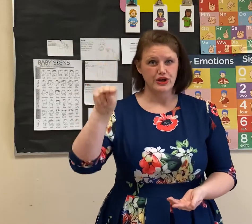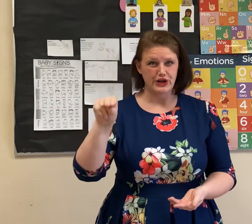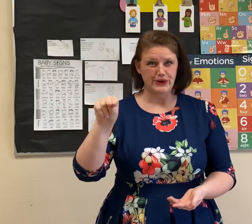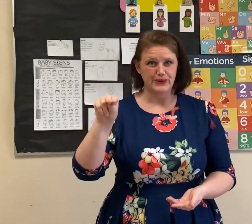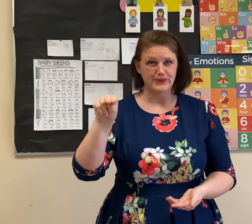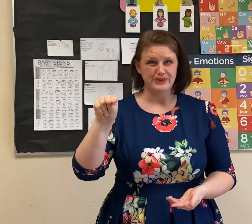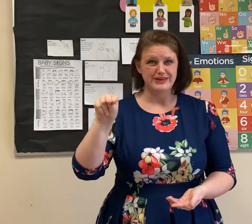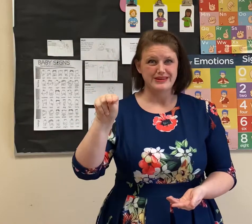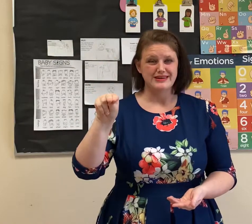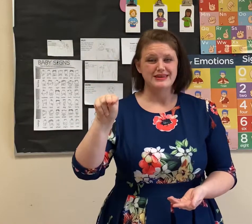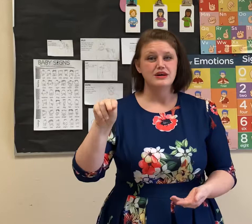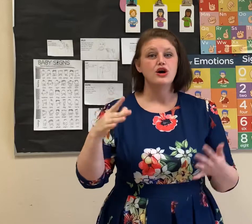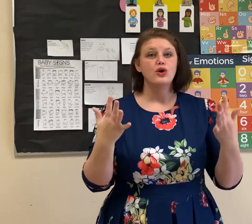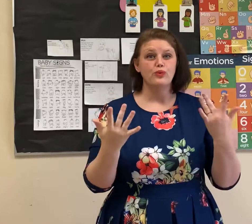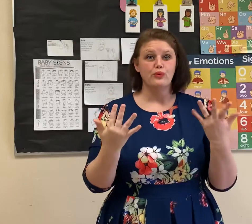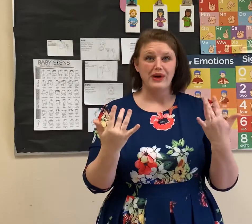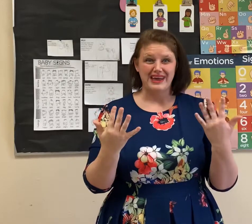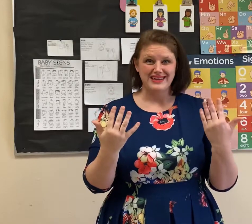no, wait,